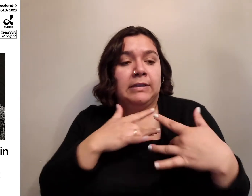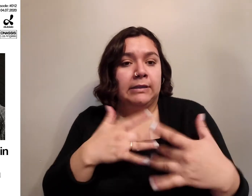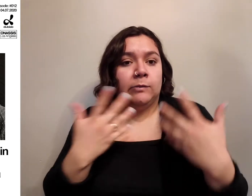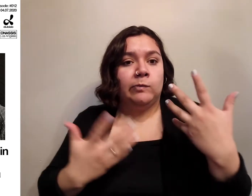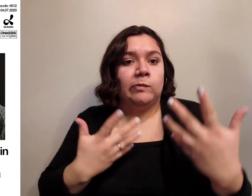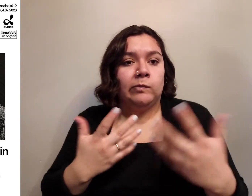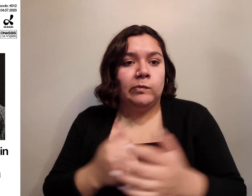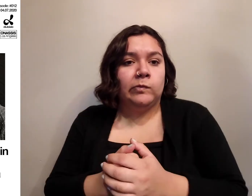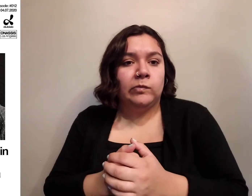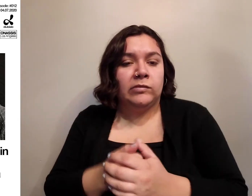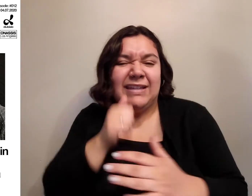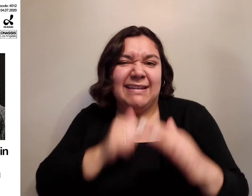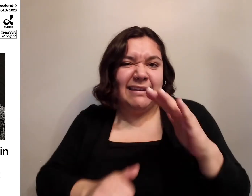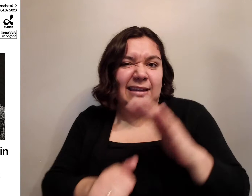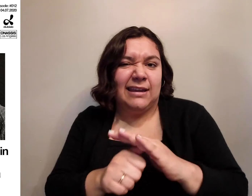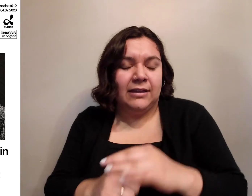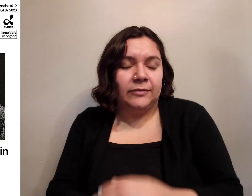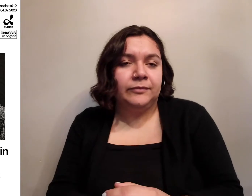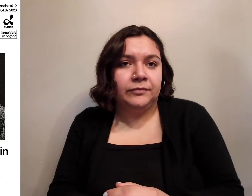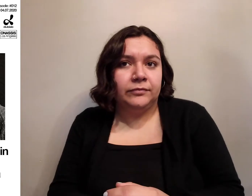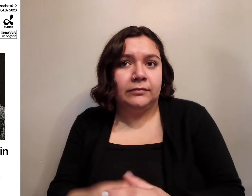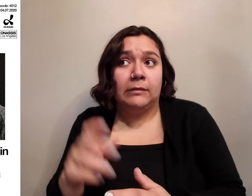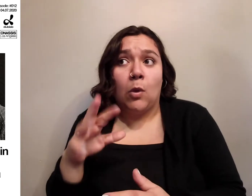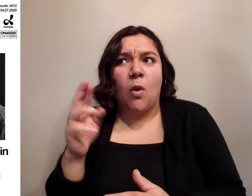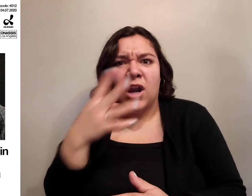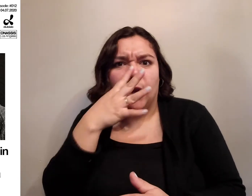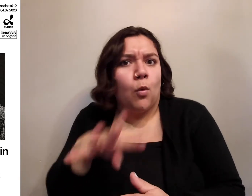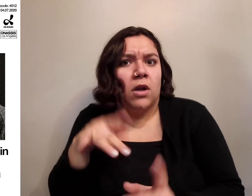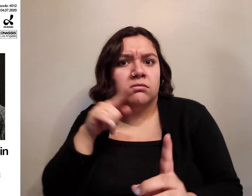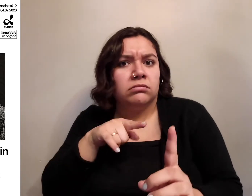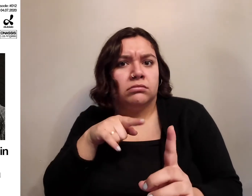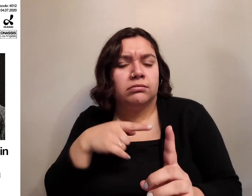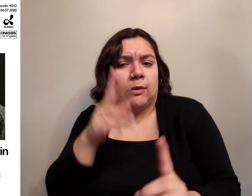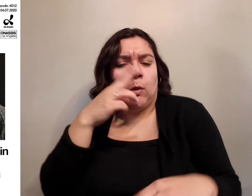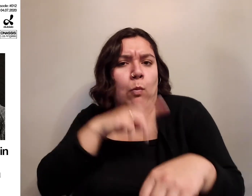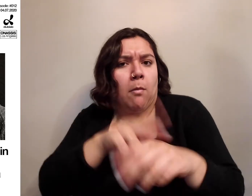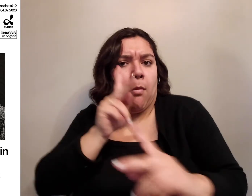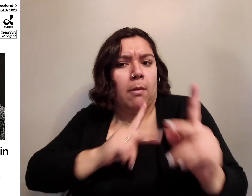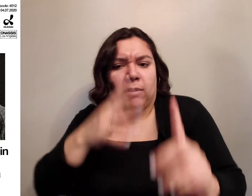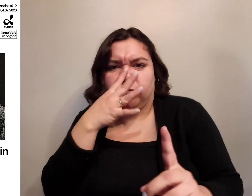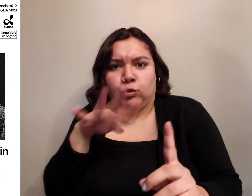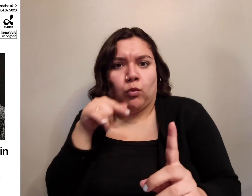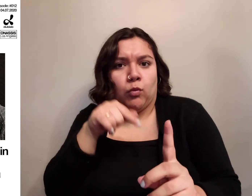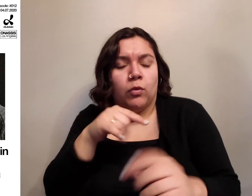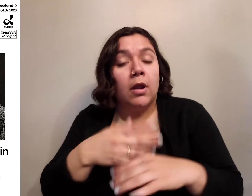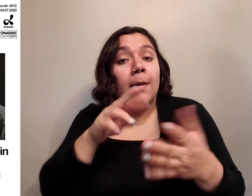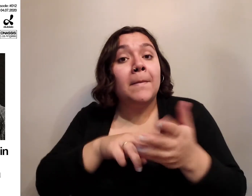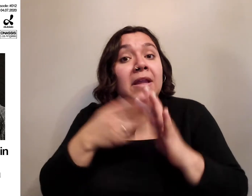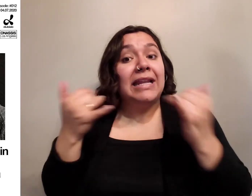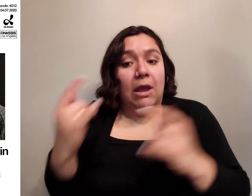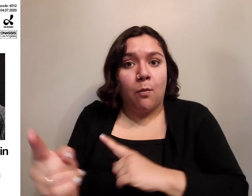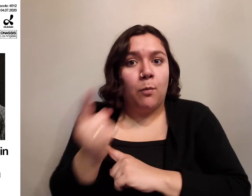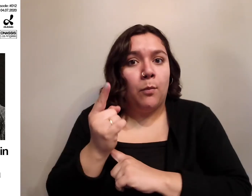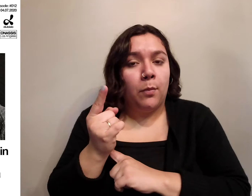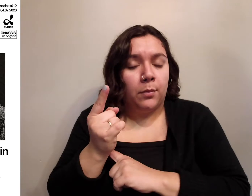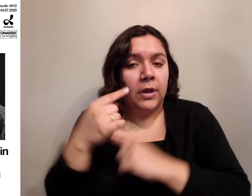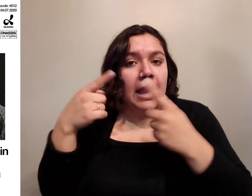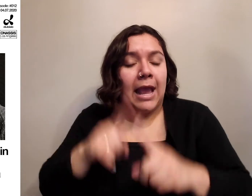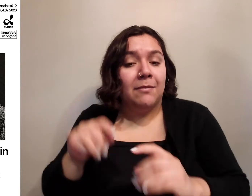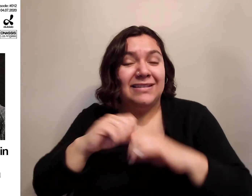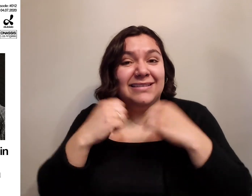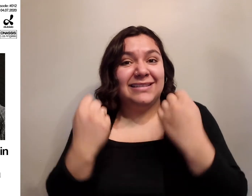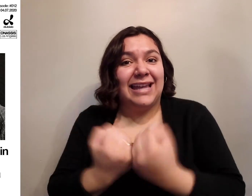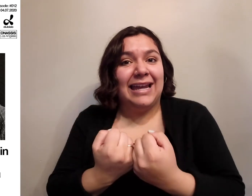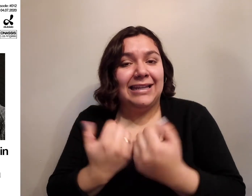or hidden, or just ignored. And so in a moment like this, where society